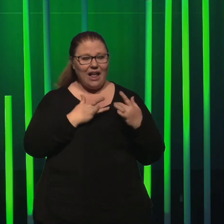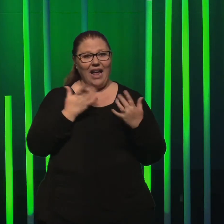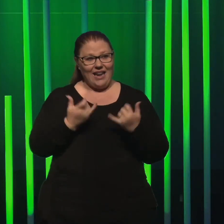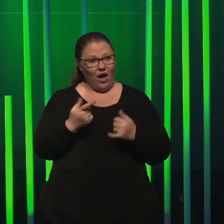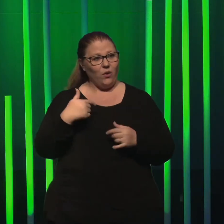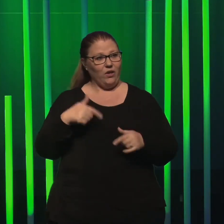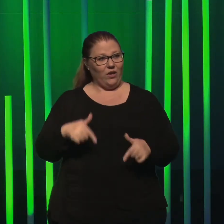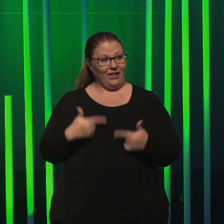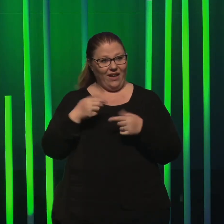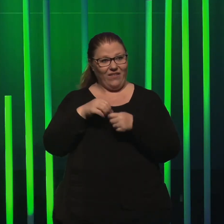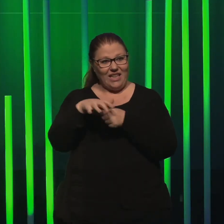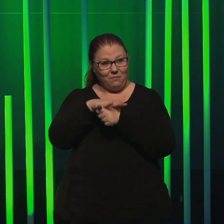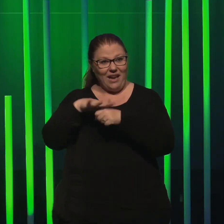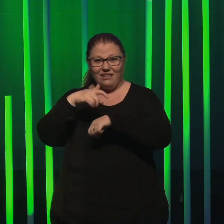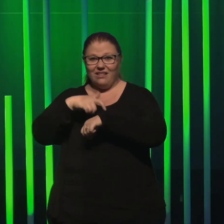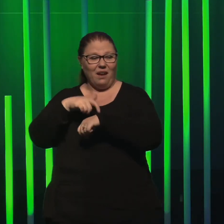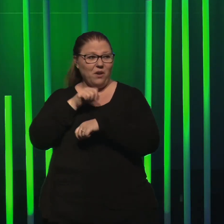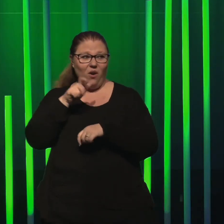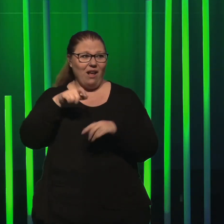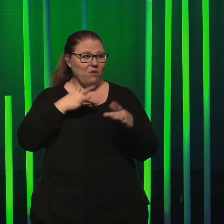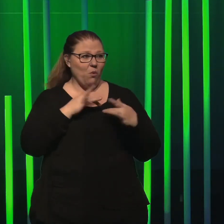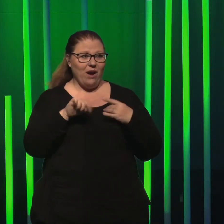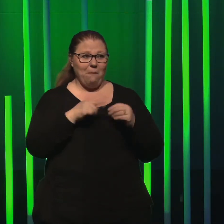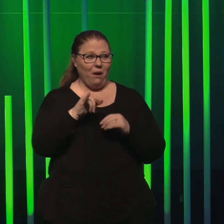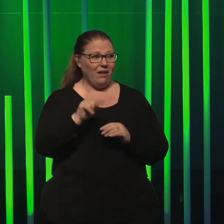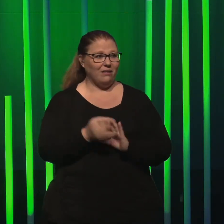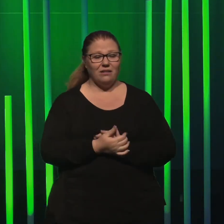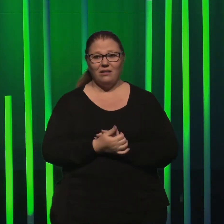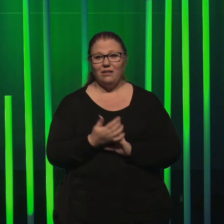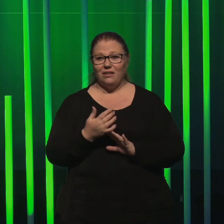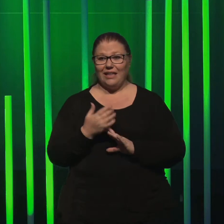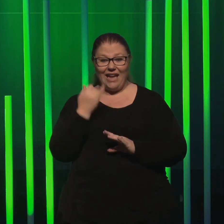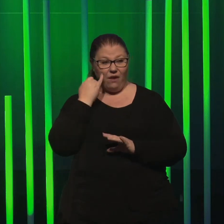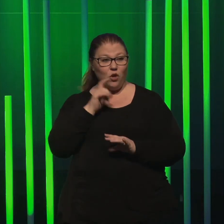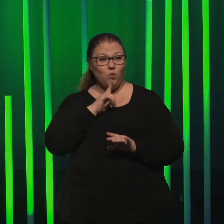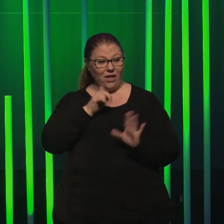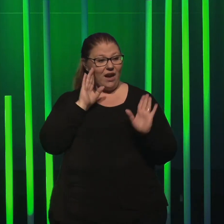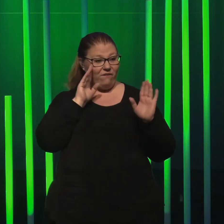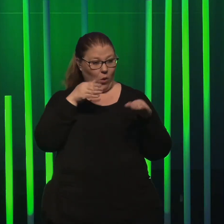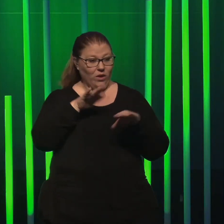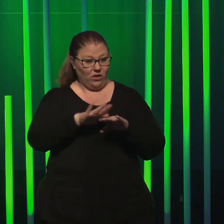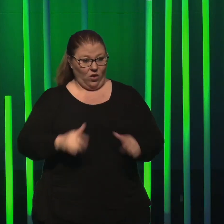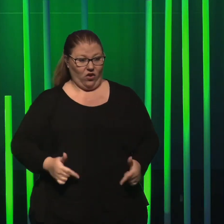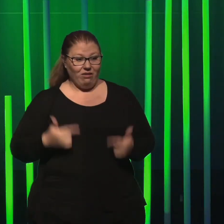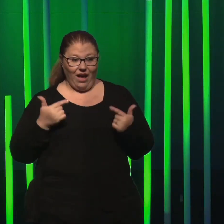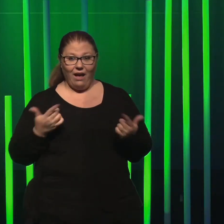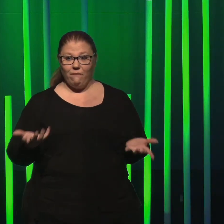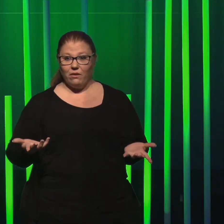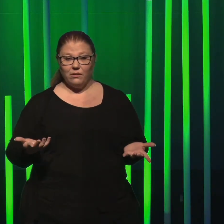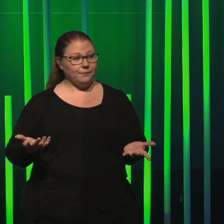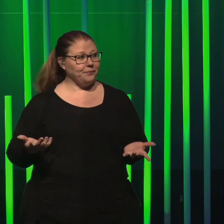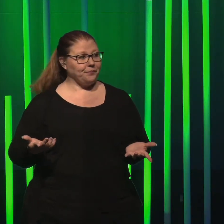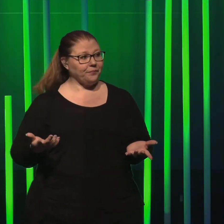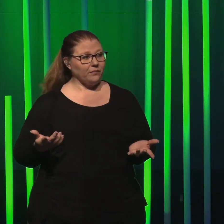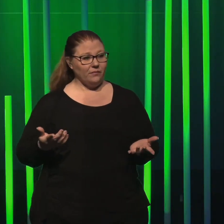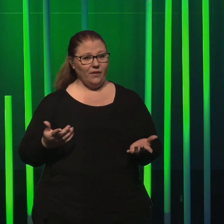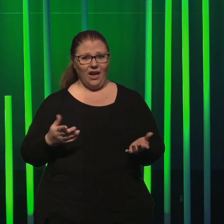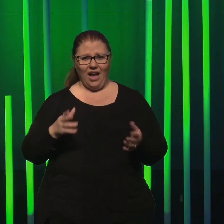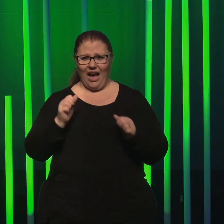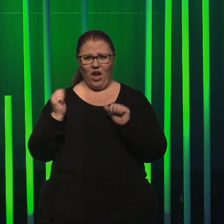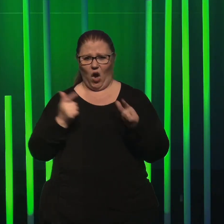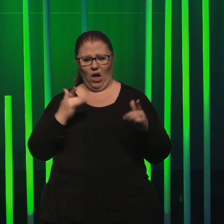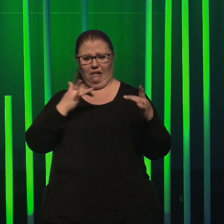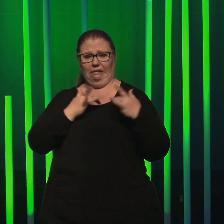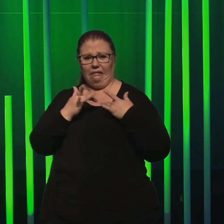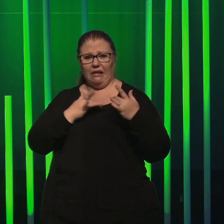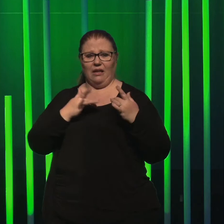space and time where you don't have to worry about that. What if you really could focus the center of your life and you could leave that